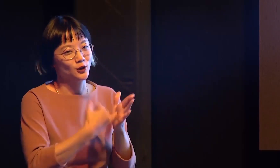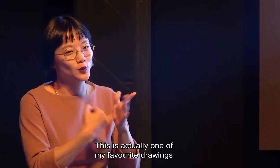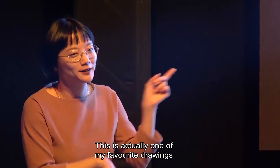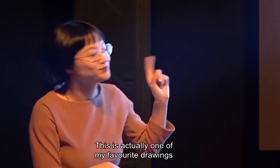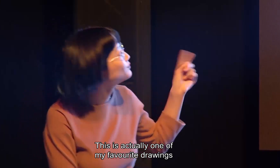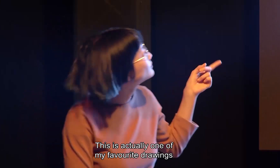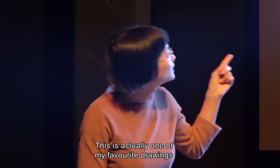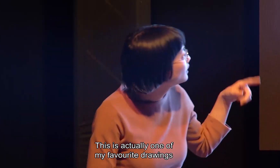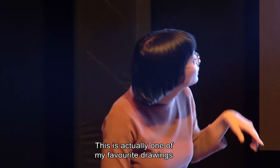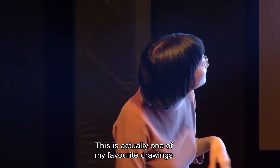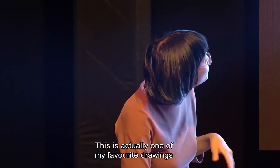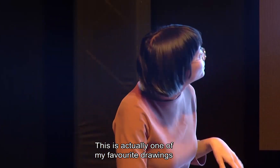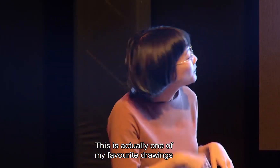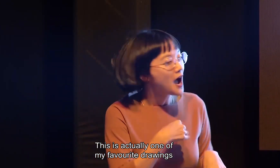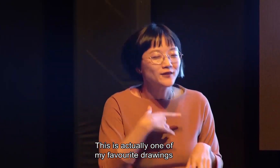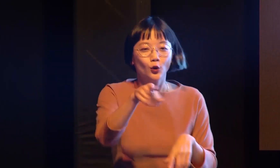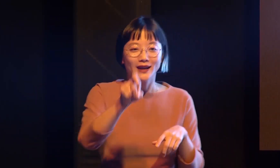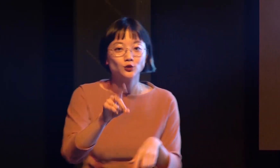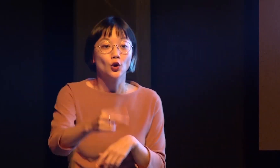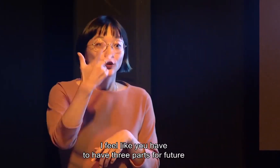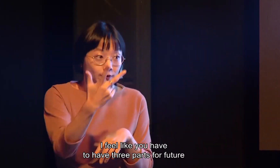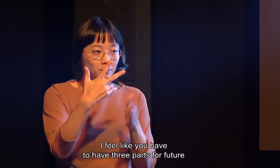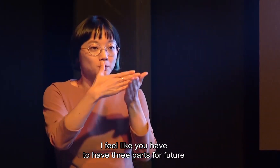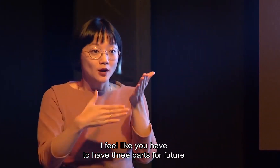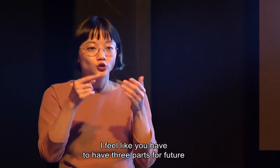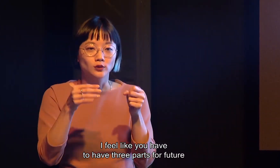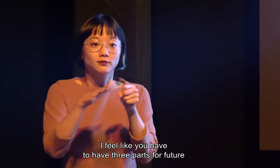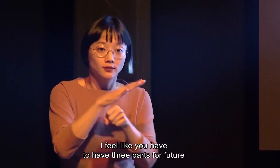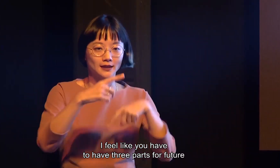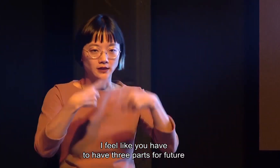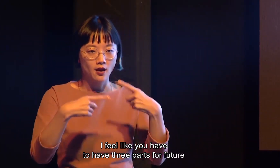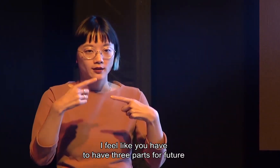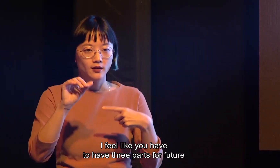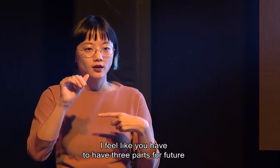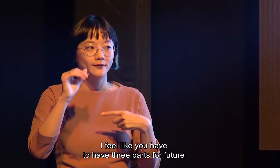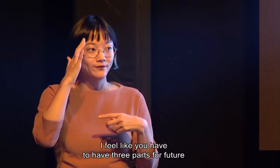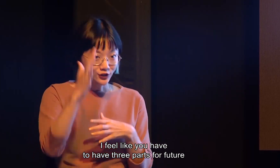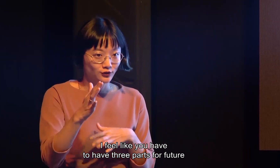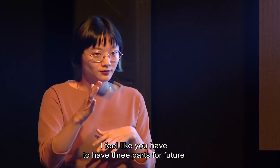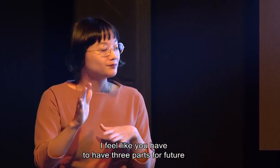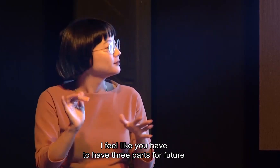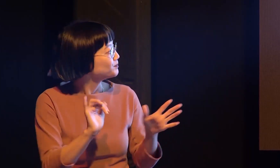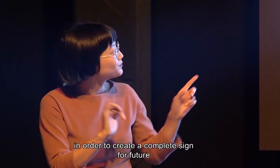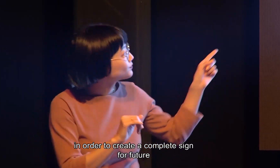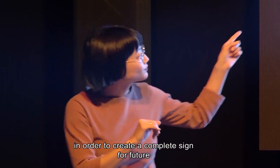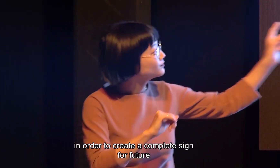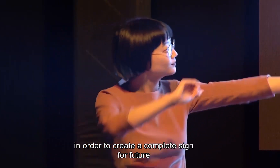This is actually one of my favorite drawings. I feel like you have to have 3 parts for future in order to create a